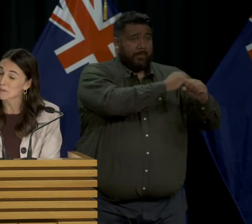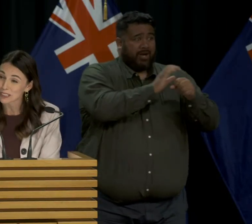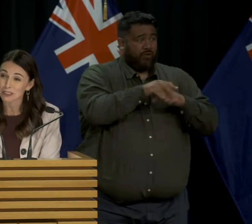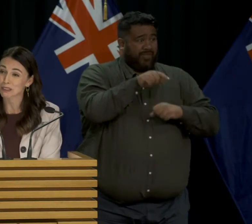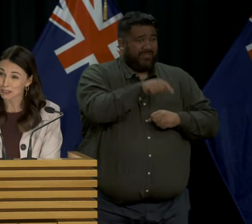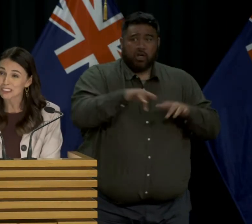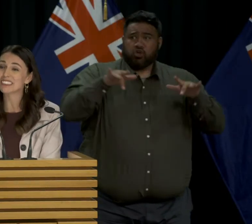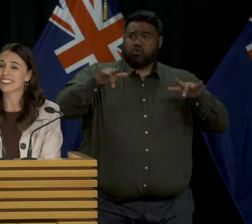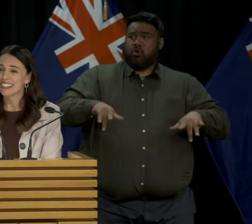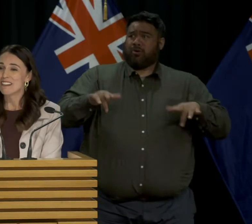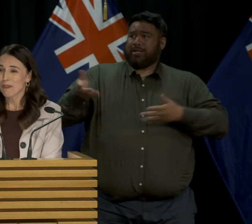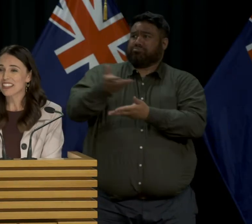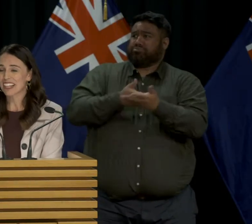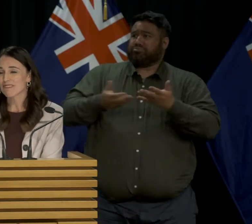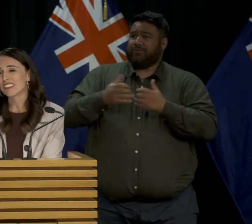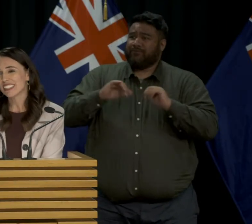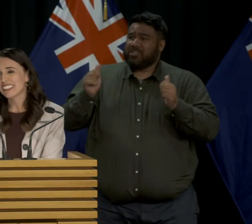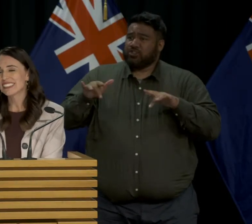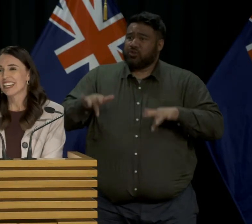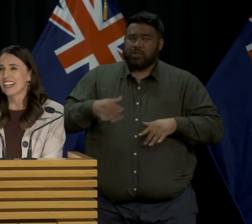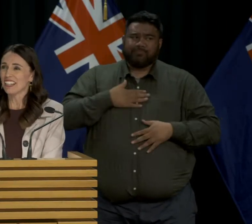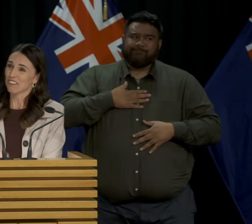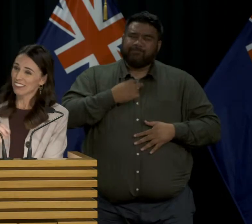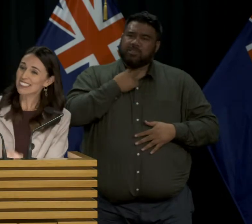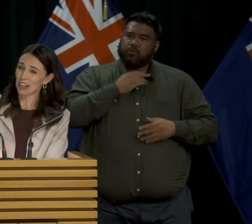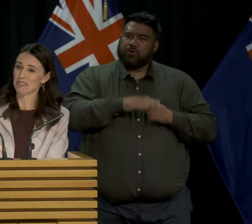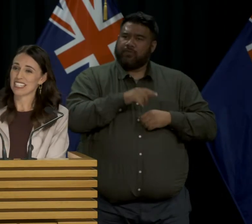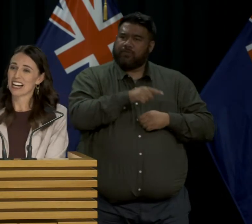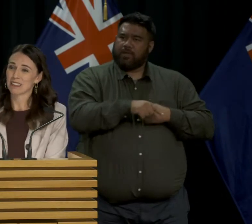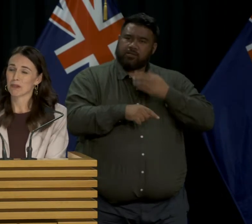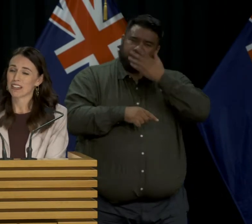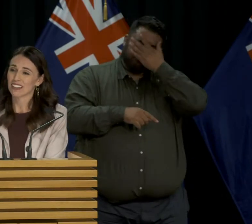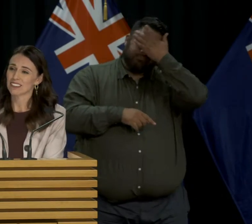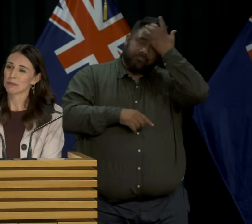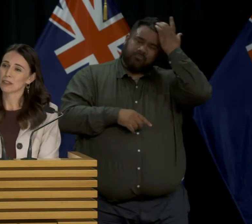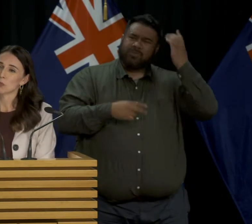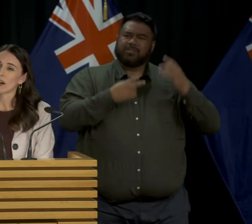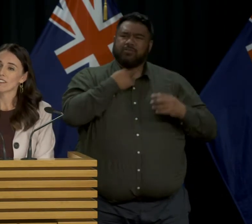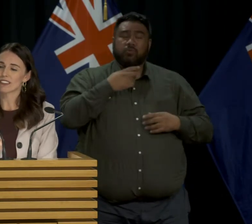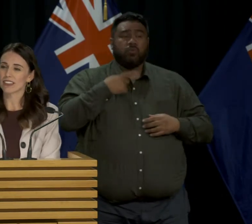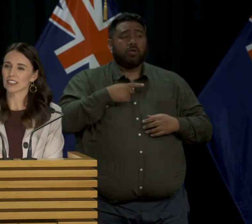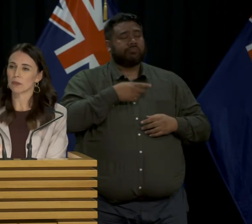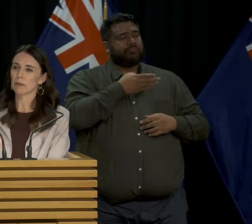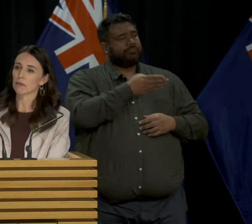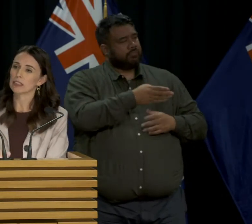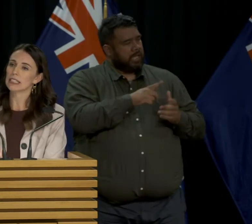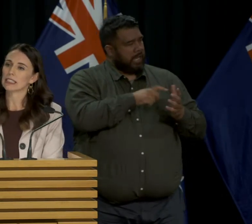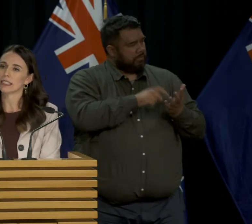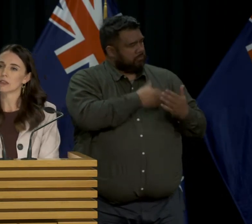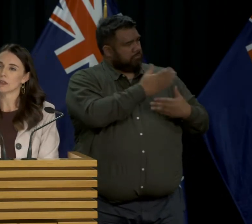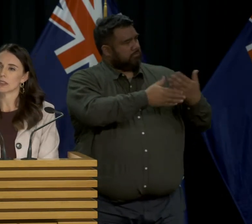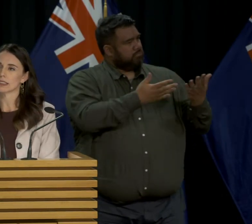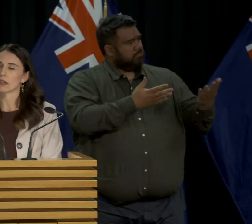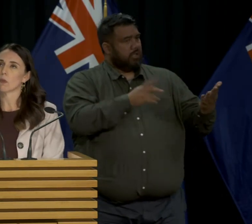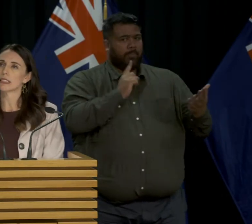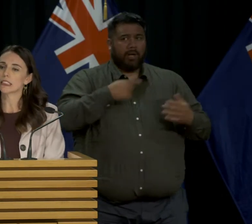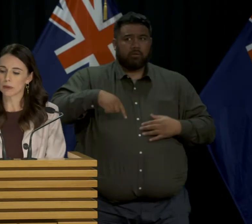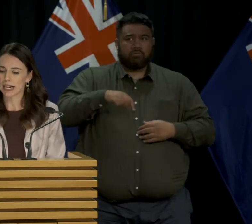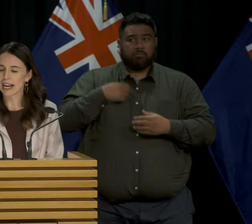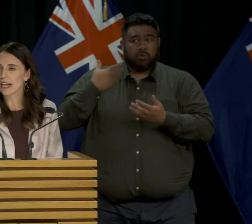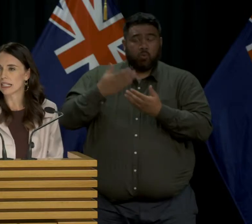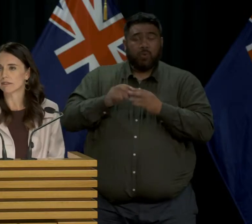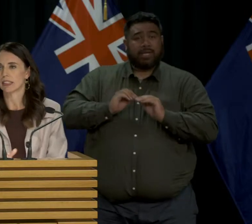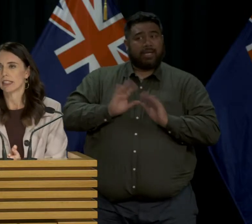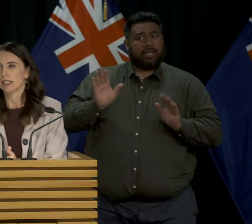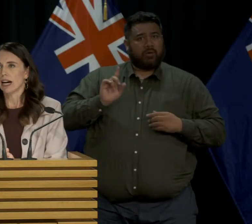not even been concluded by the government yet. And the reason I'm disheartened by that is because one of the things we've been really clear on is that once